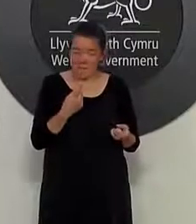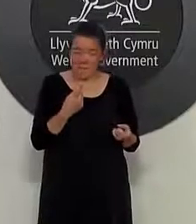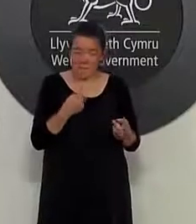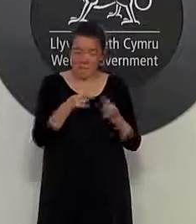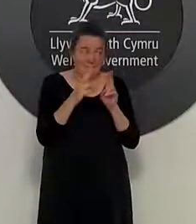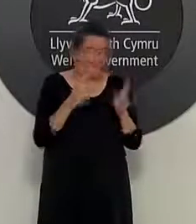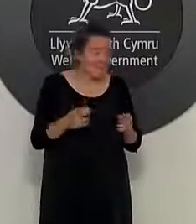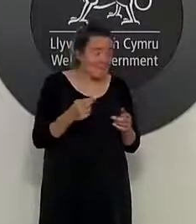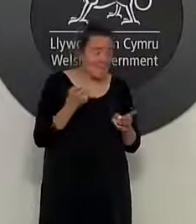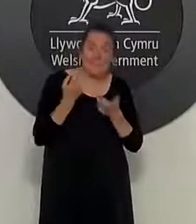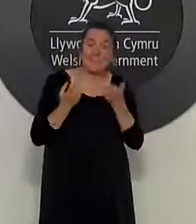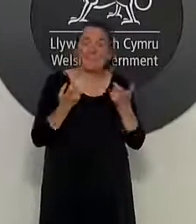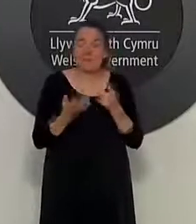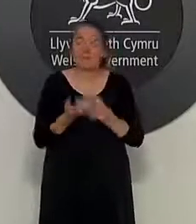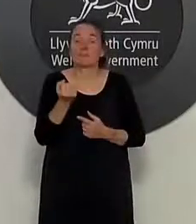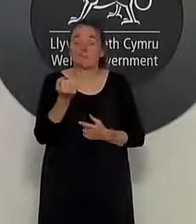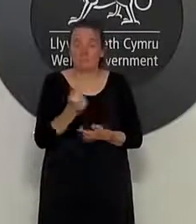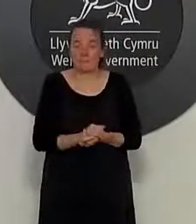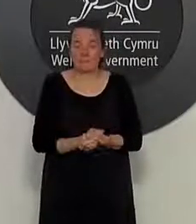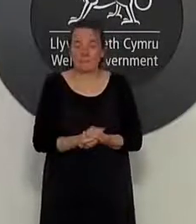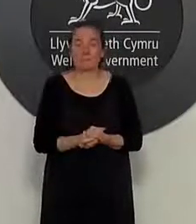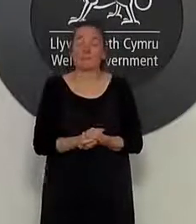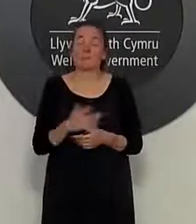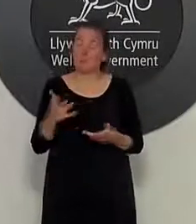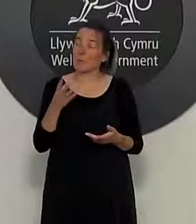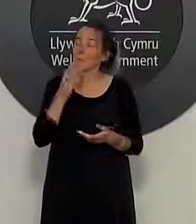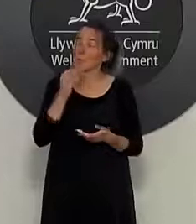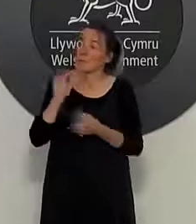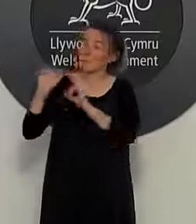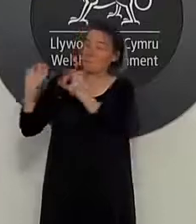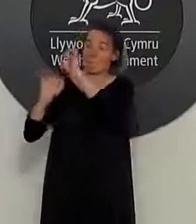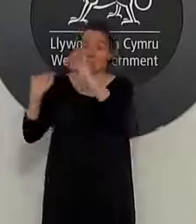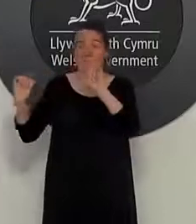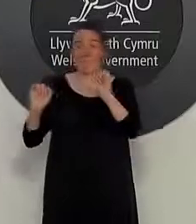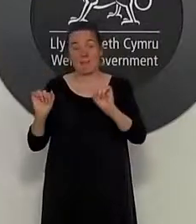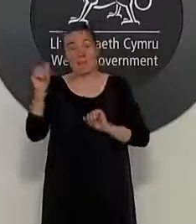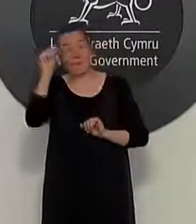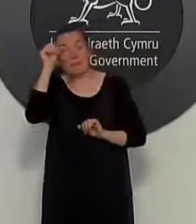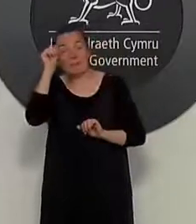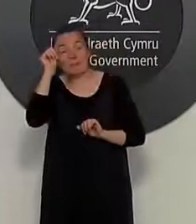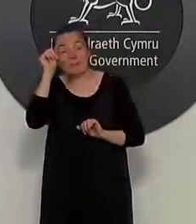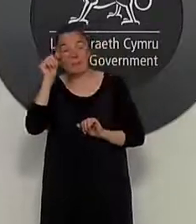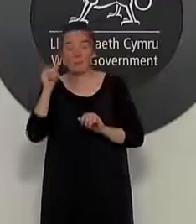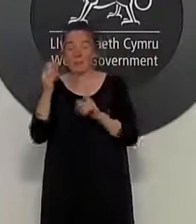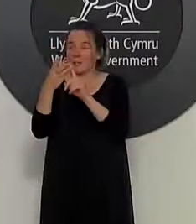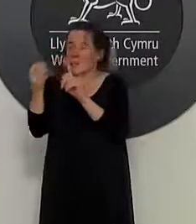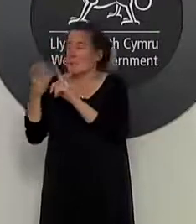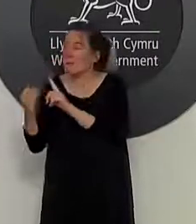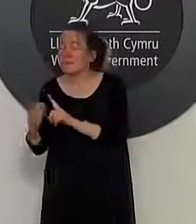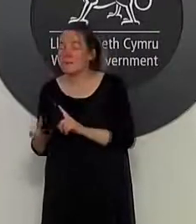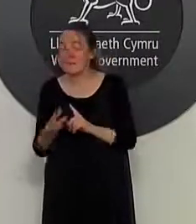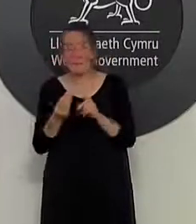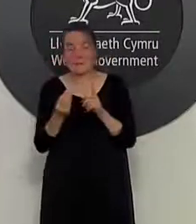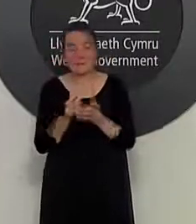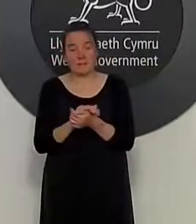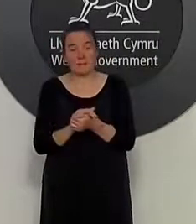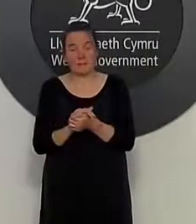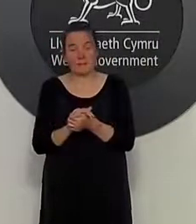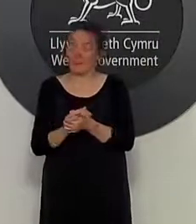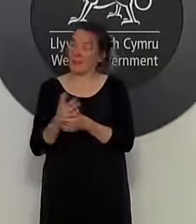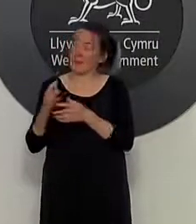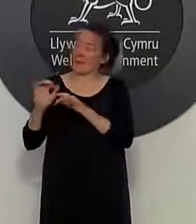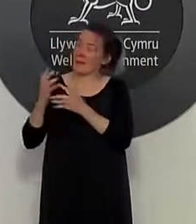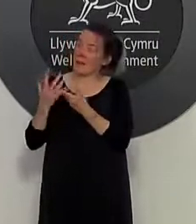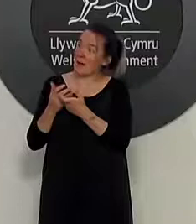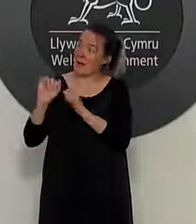able to draw upon that experience, how other nations, regions and localities have designed